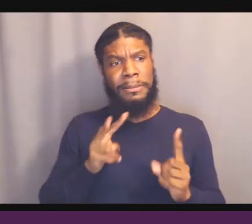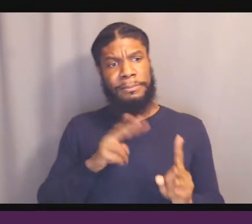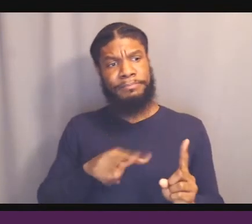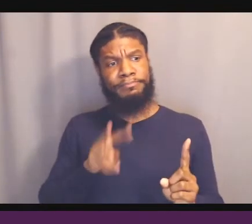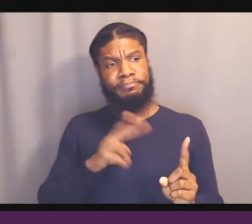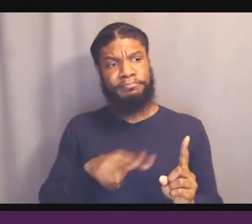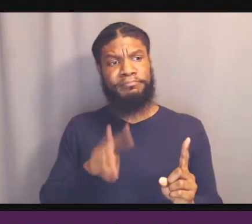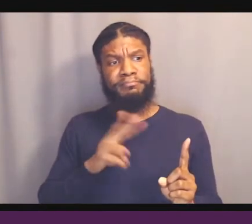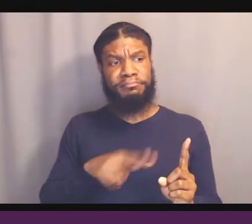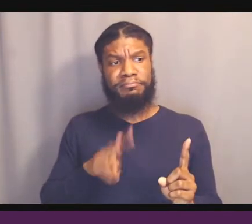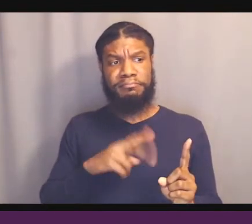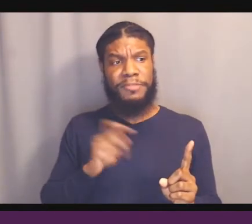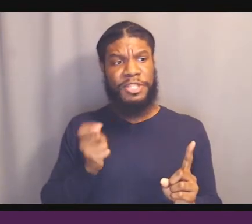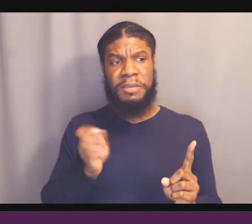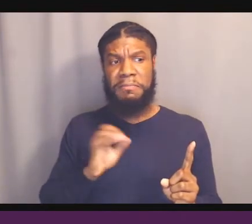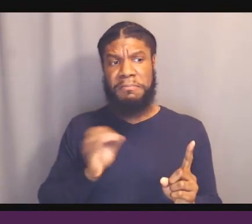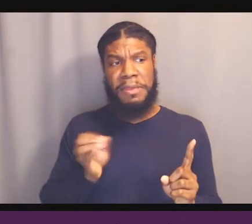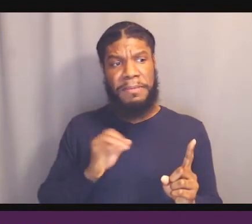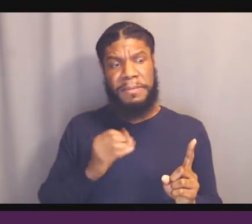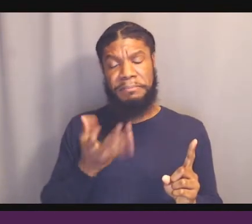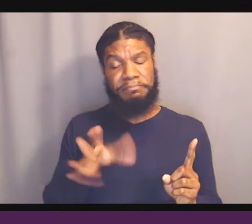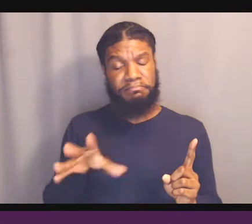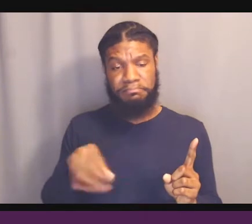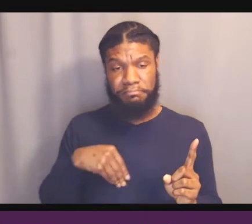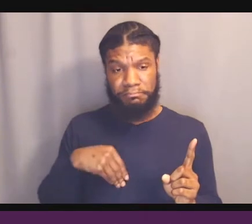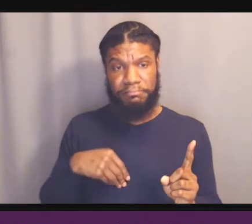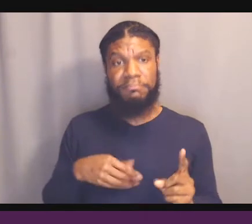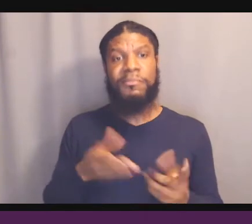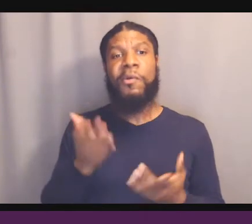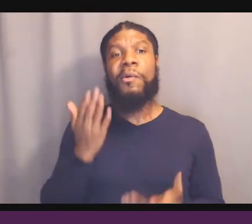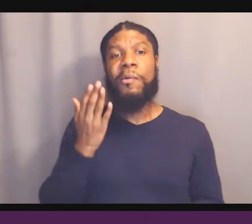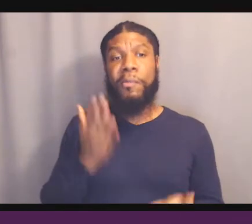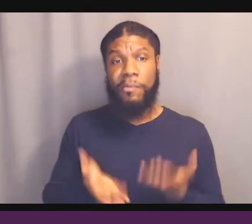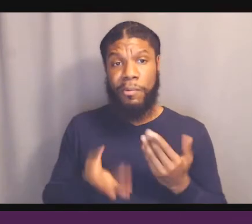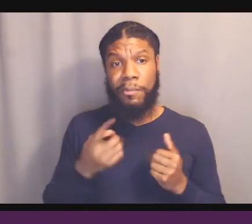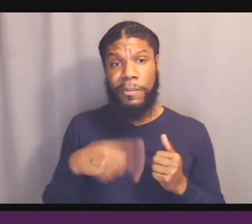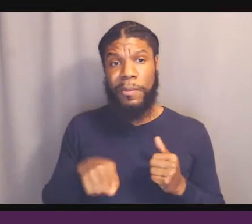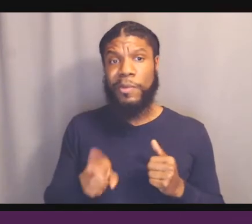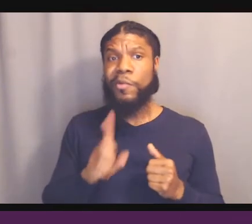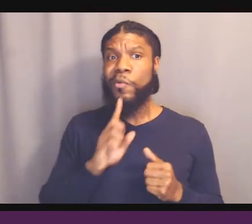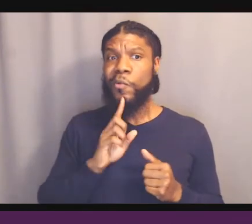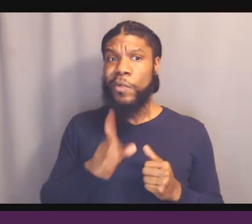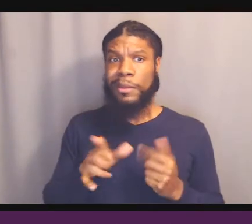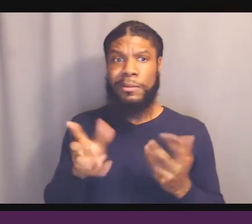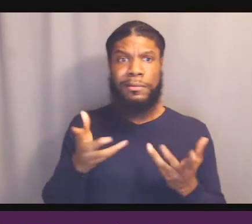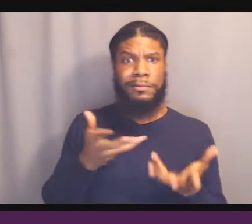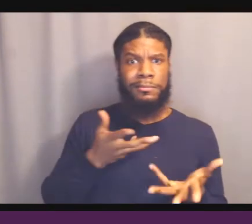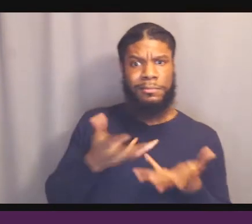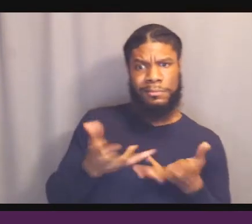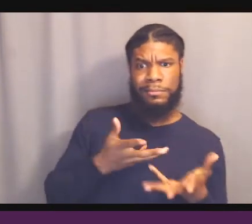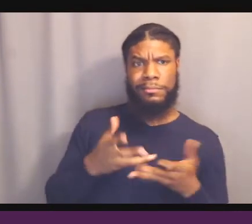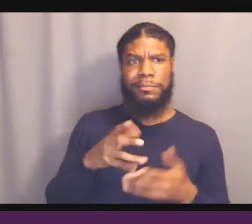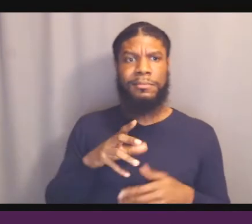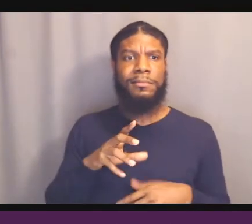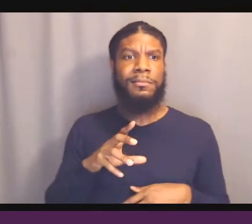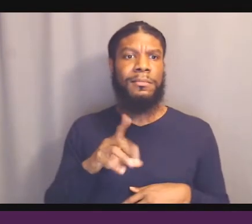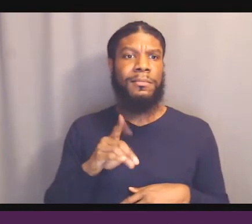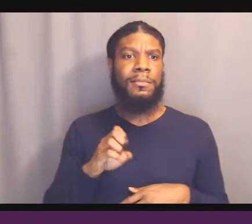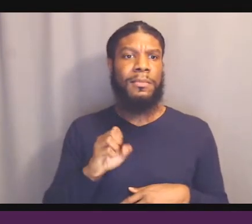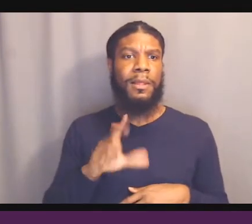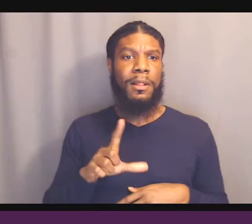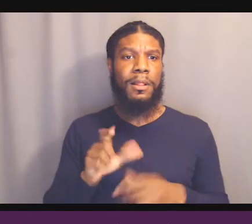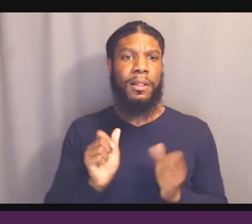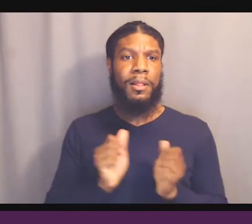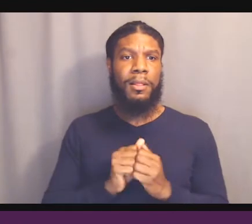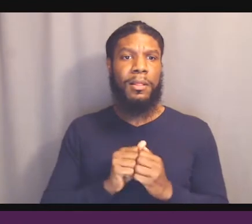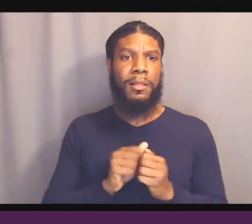they probably have dealt with her harshly in the past. Now, it doesn't say that in the text, so this is speculative, but